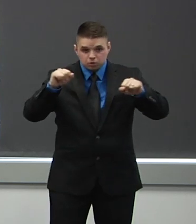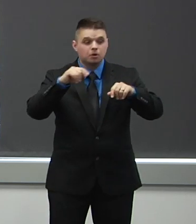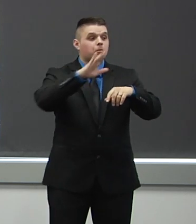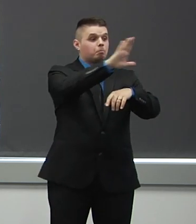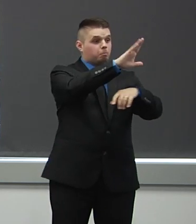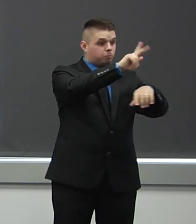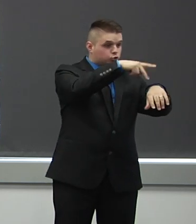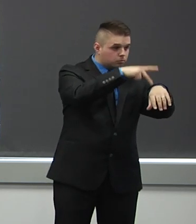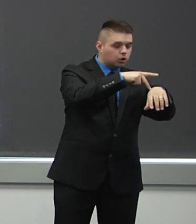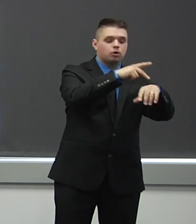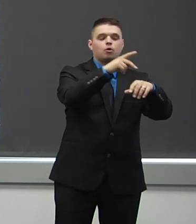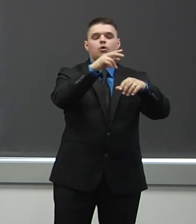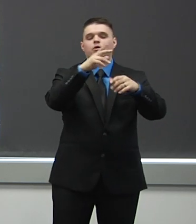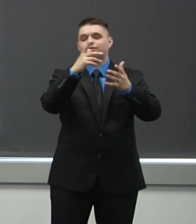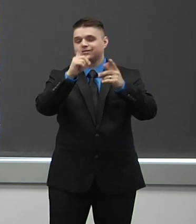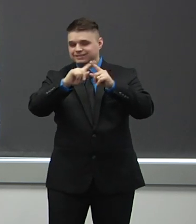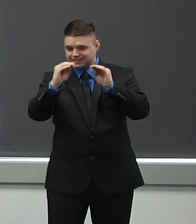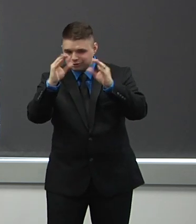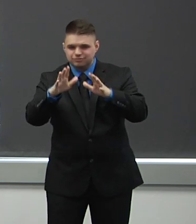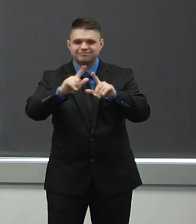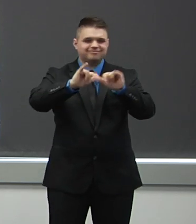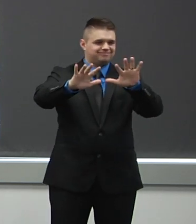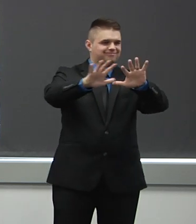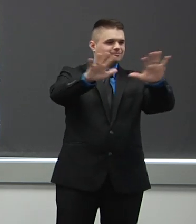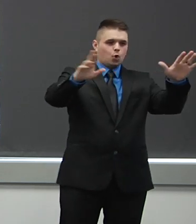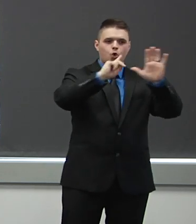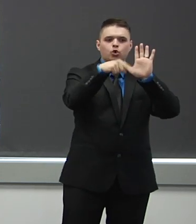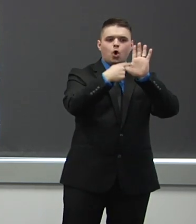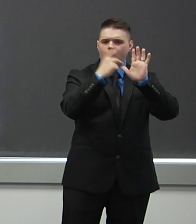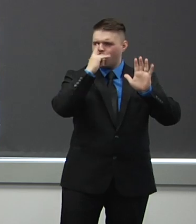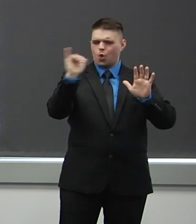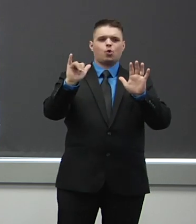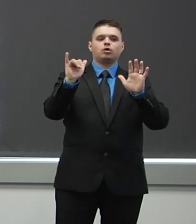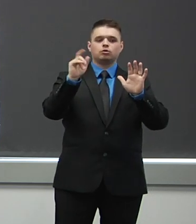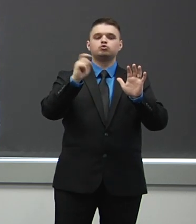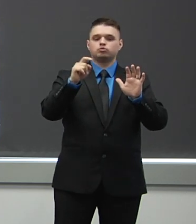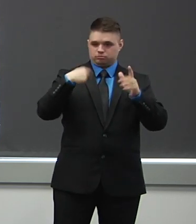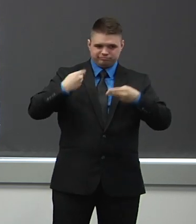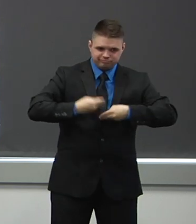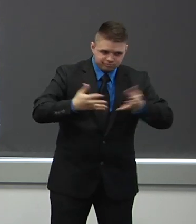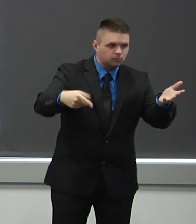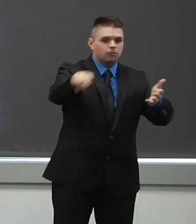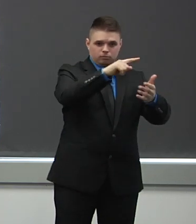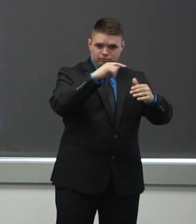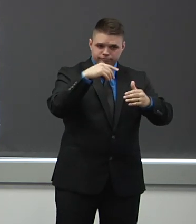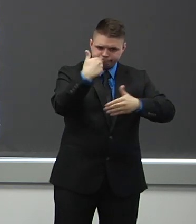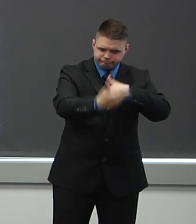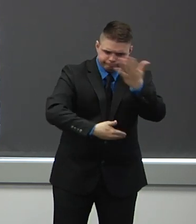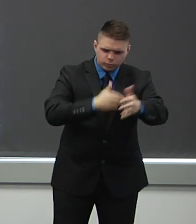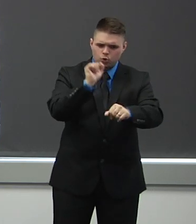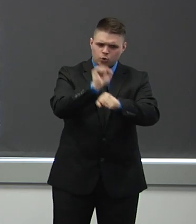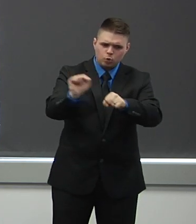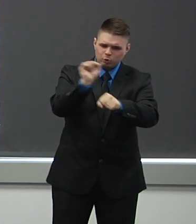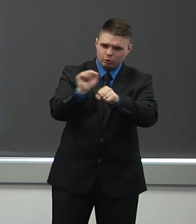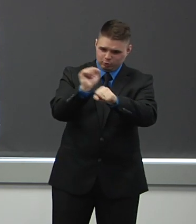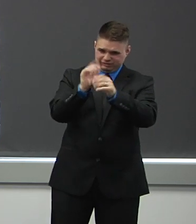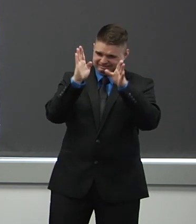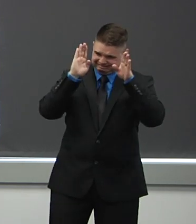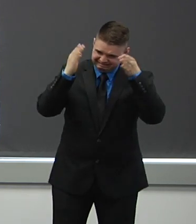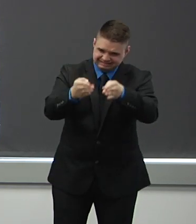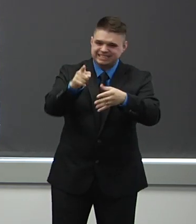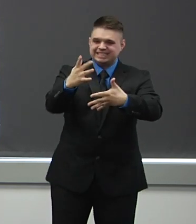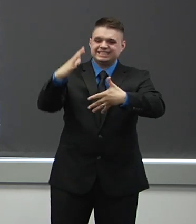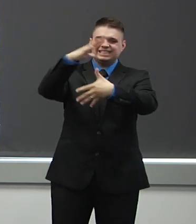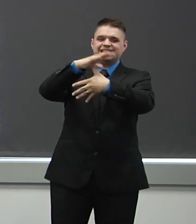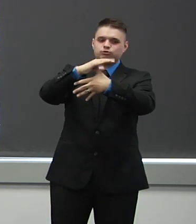teachers, they've all been asking for it because they want to go to work and serve those seniors and get them onto their next steps in life. We've done this in a way